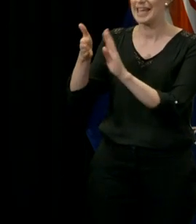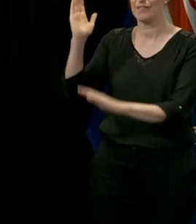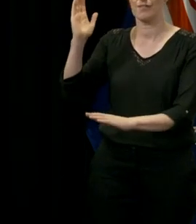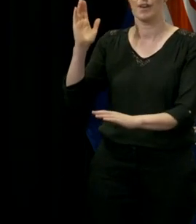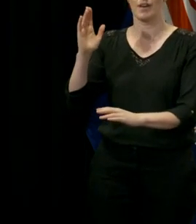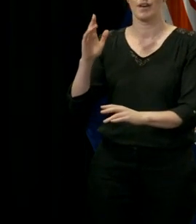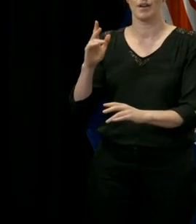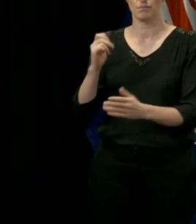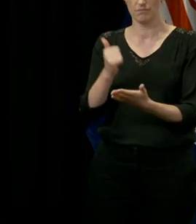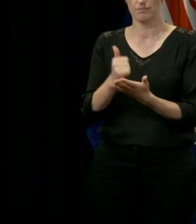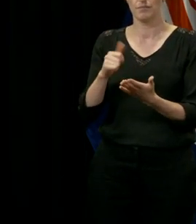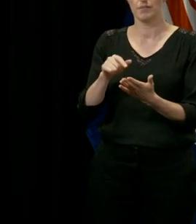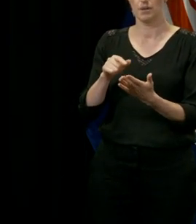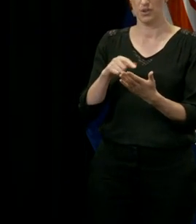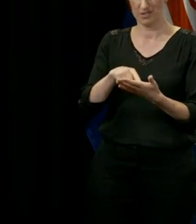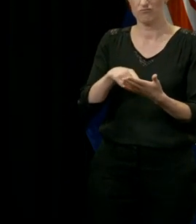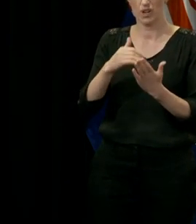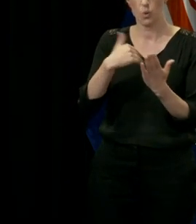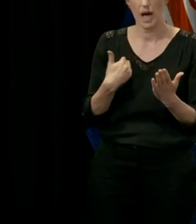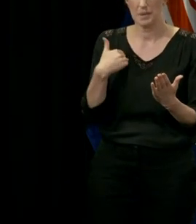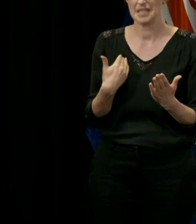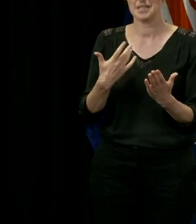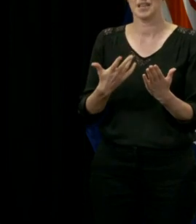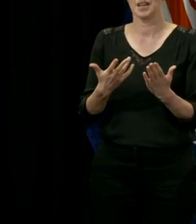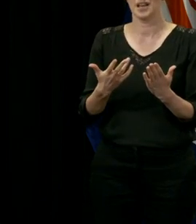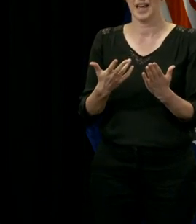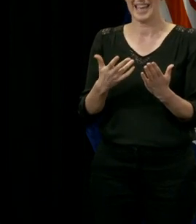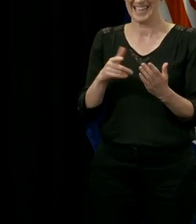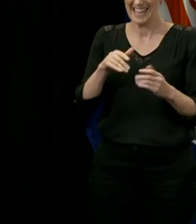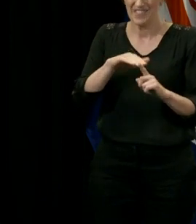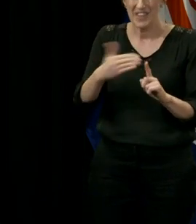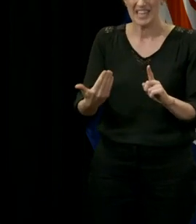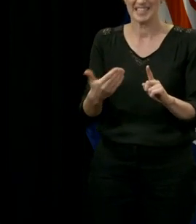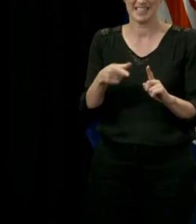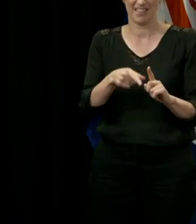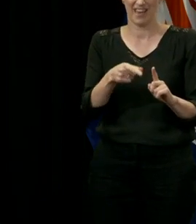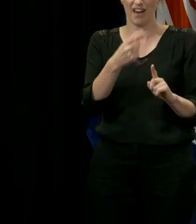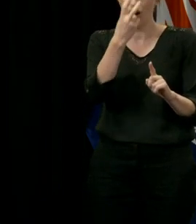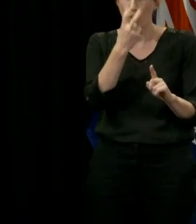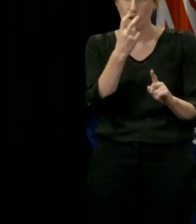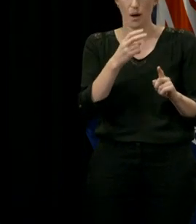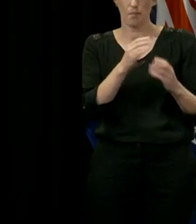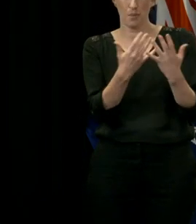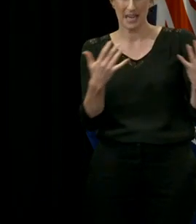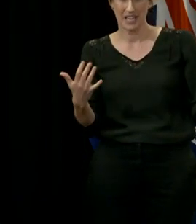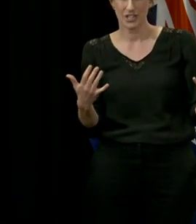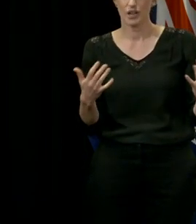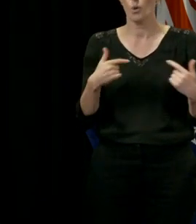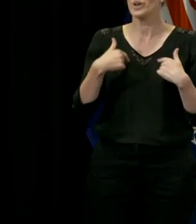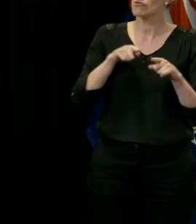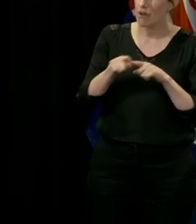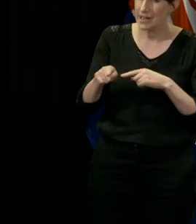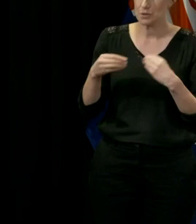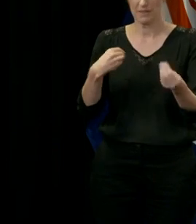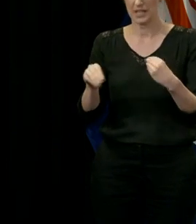because it affected our aged care workforce. So we are trying to be as flexible as we can be right now. That's not an example I've had before,